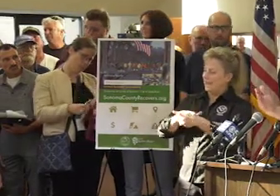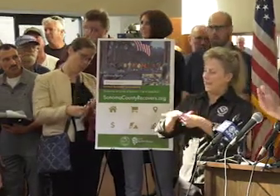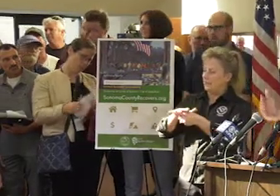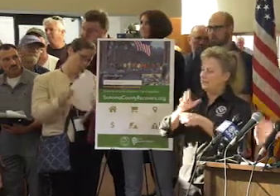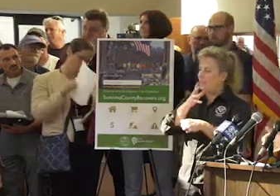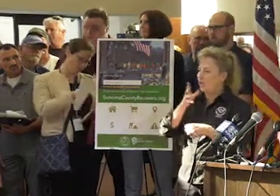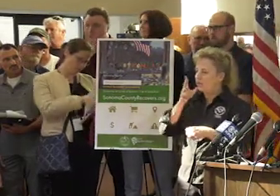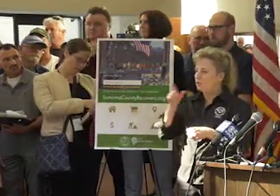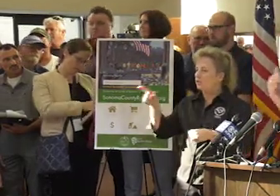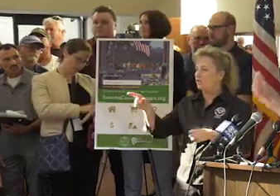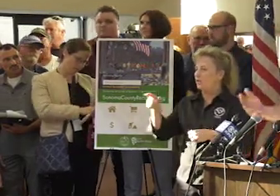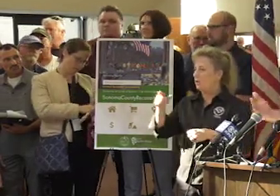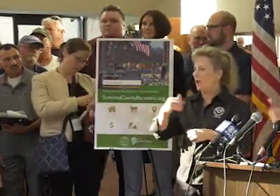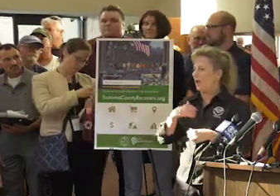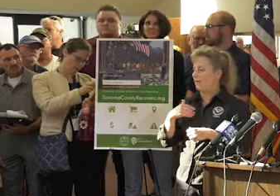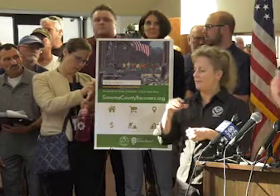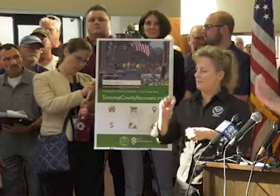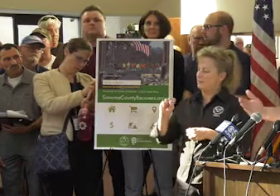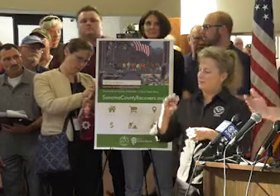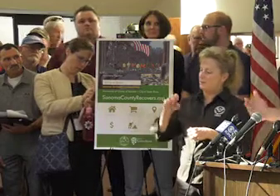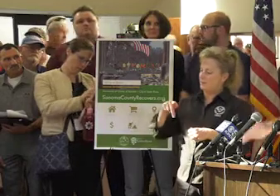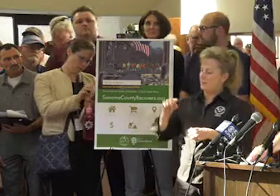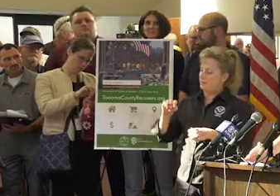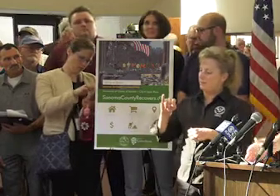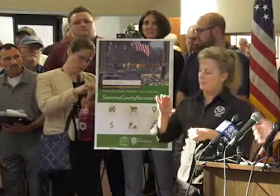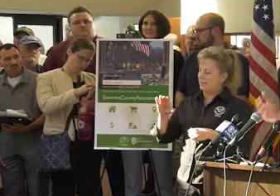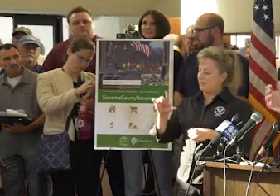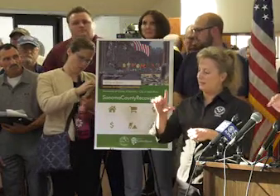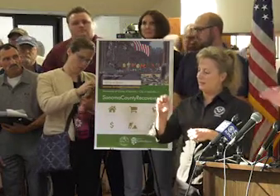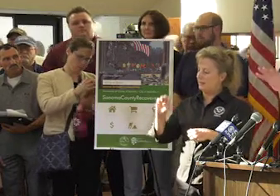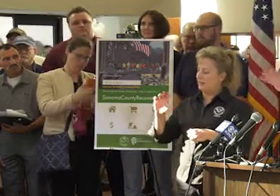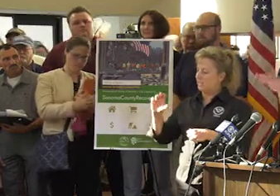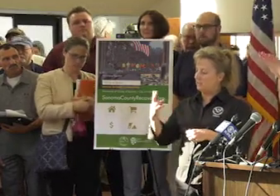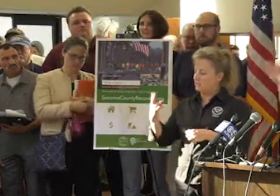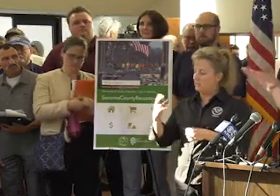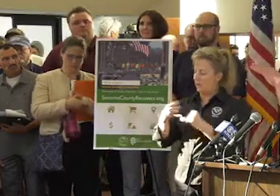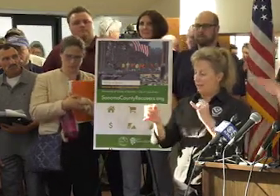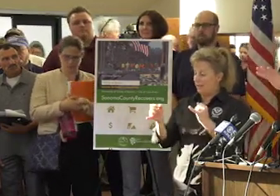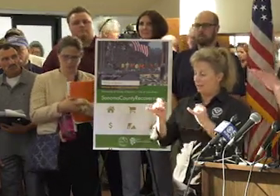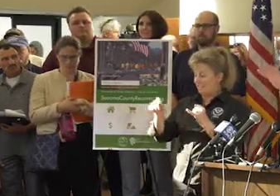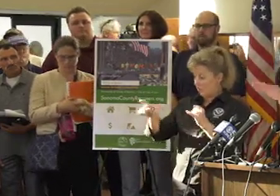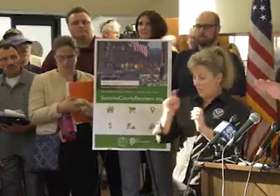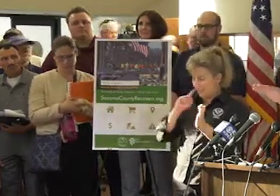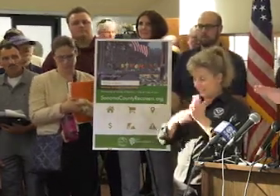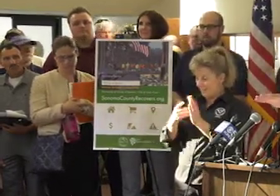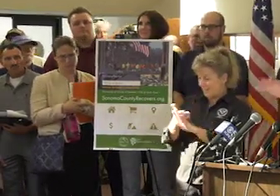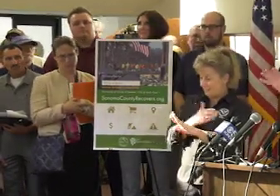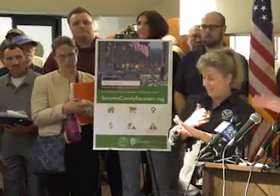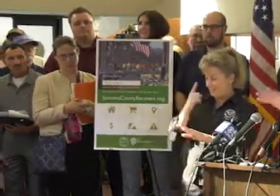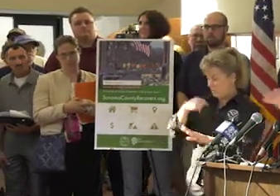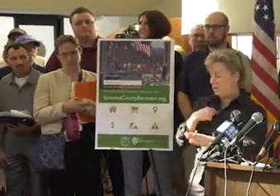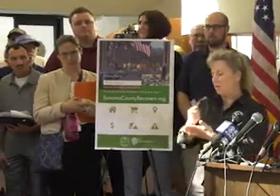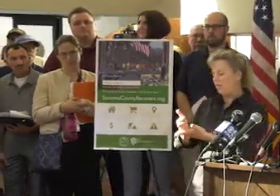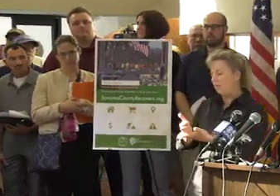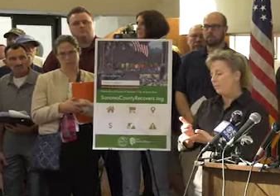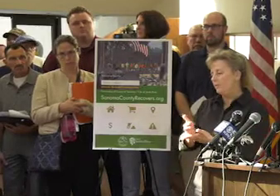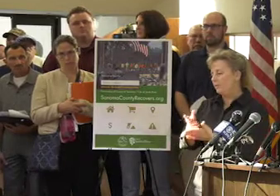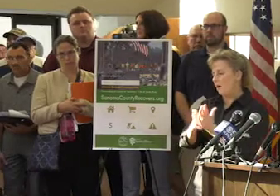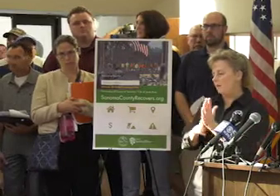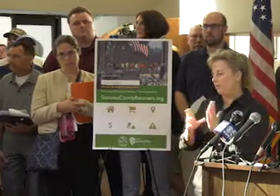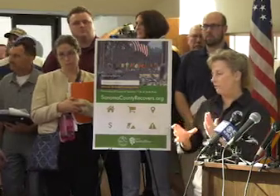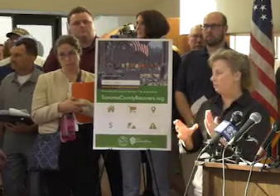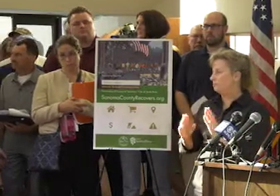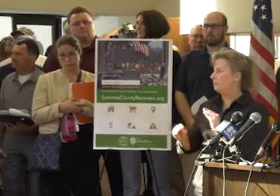areas in the country where you've got septic, where you've got leach lines, to the extent you can identify that ahead of time for us, it'll help the